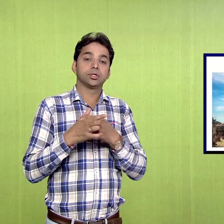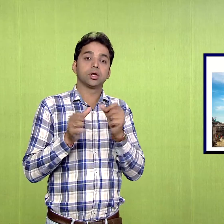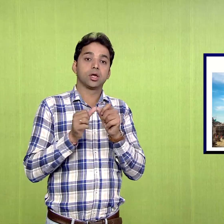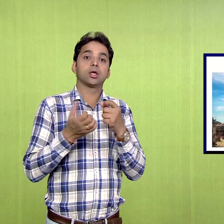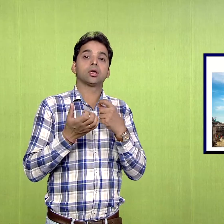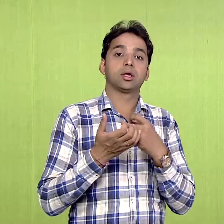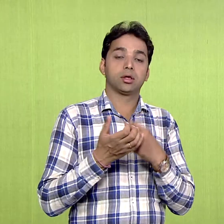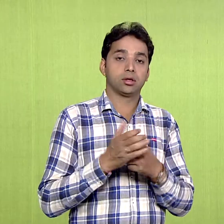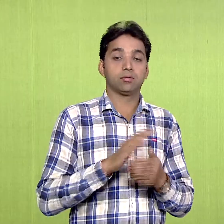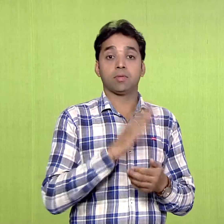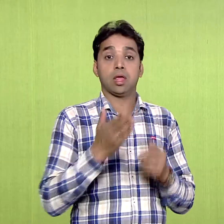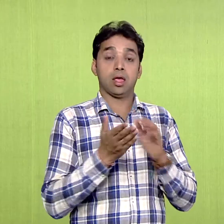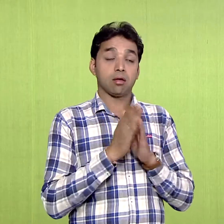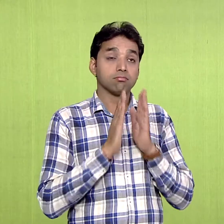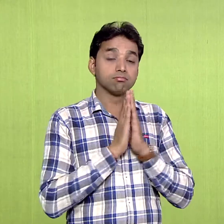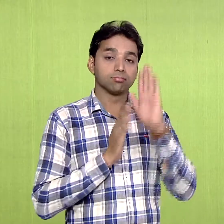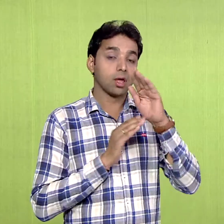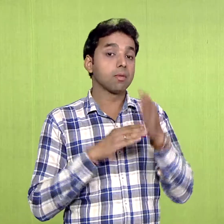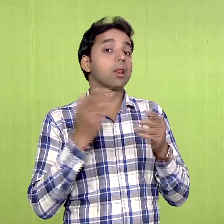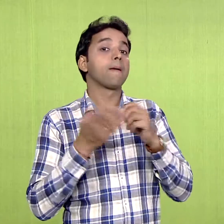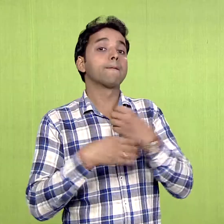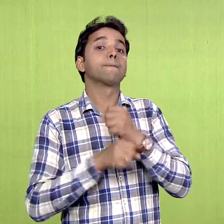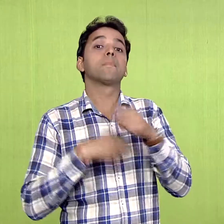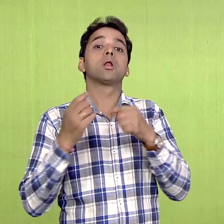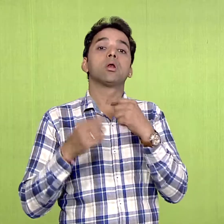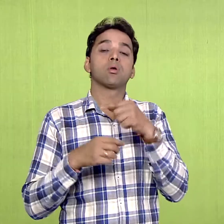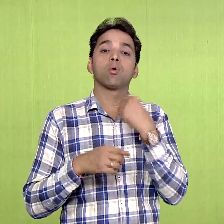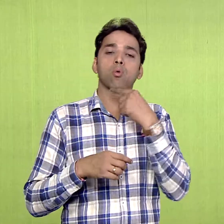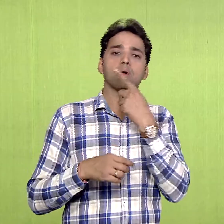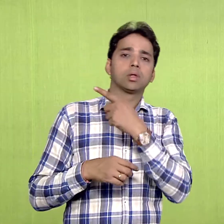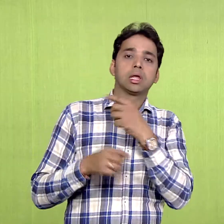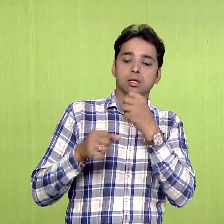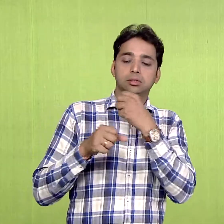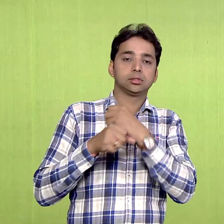temple built by the Ganga rulers,